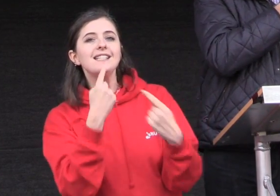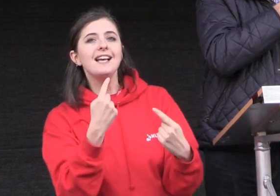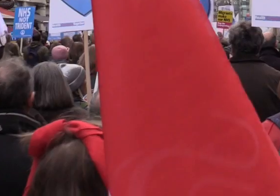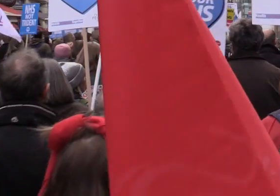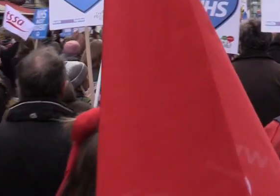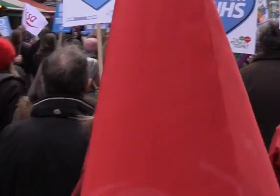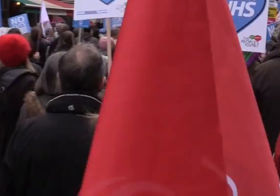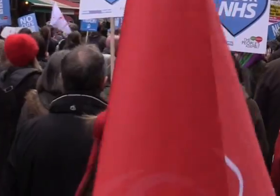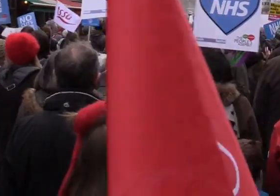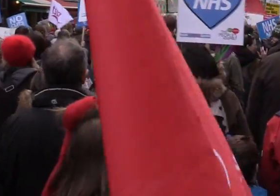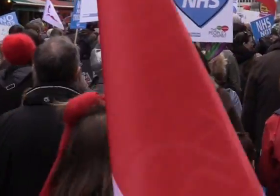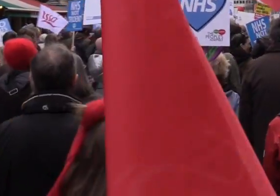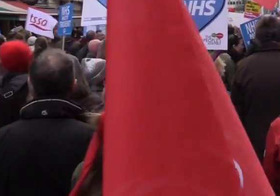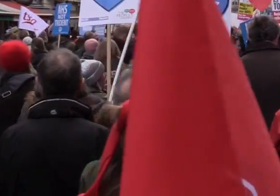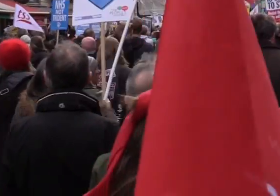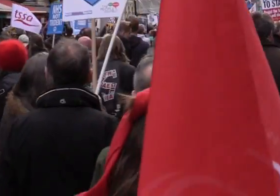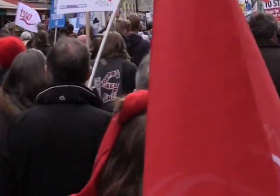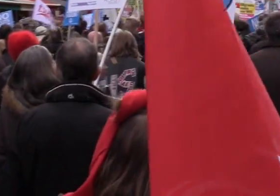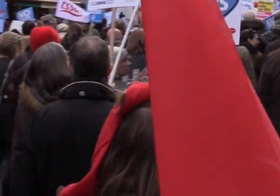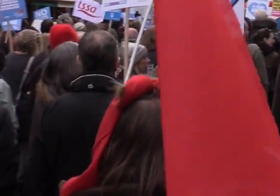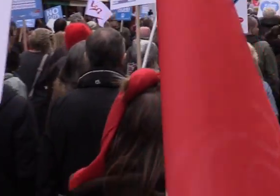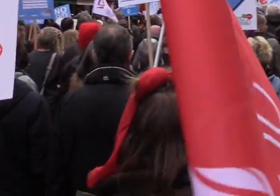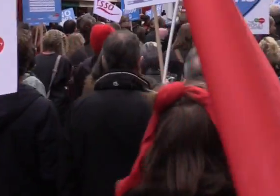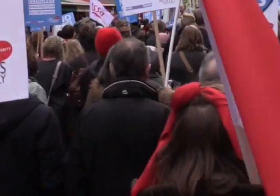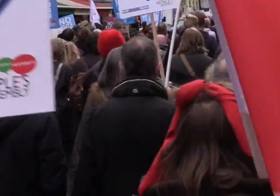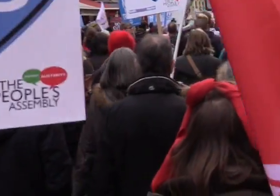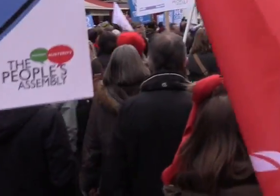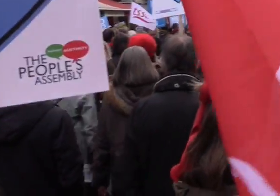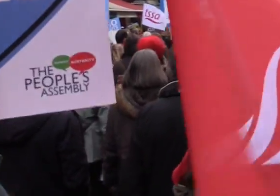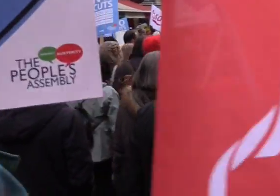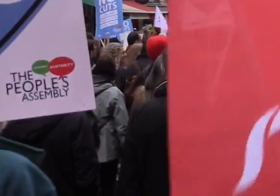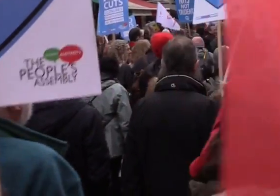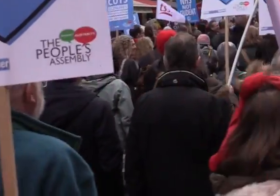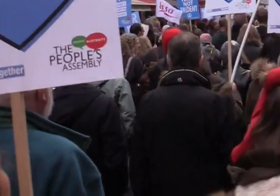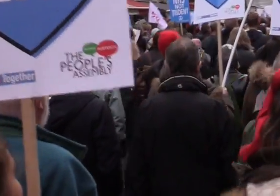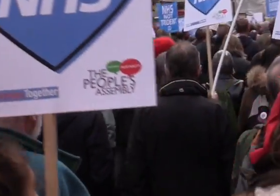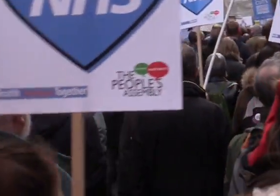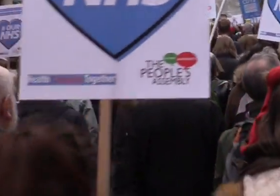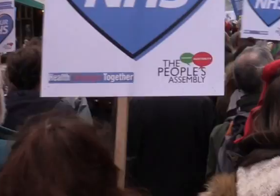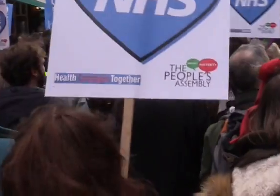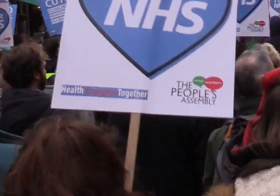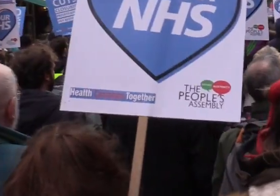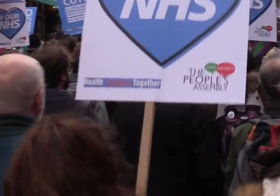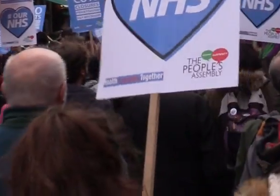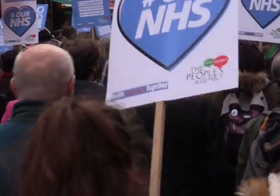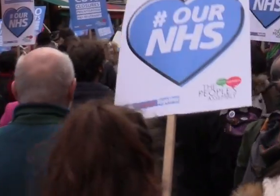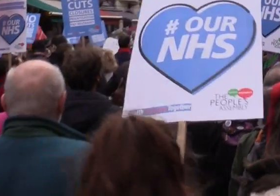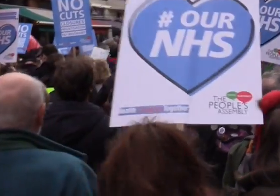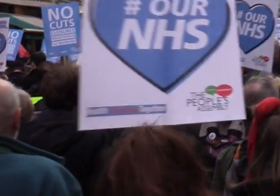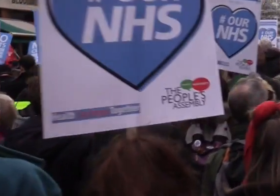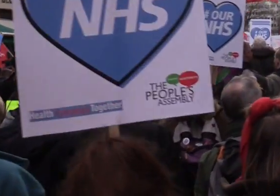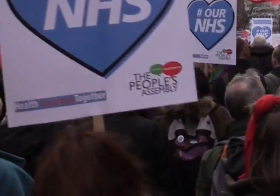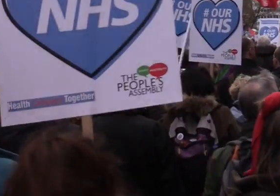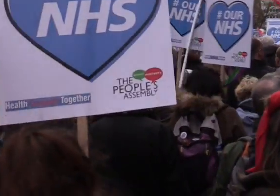gave us the National Health Service. He said the NHS would only survive if folk